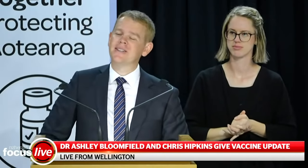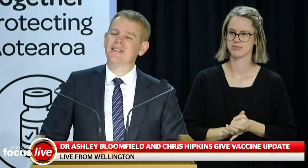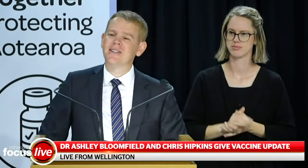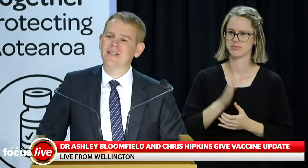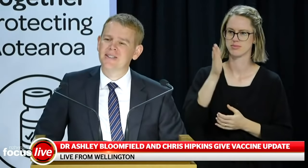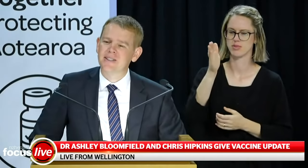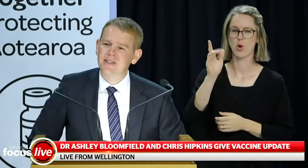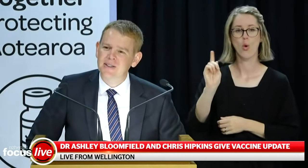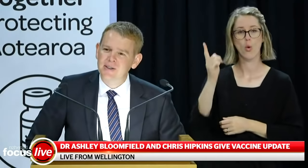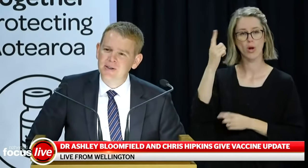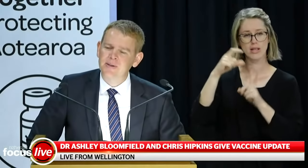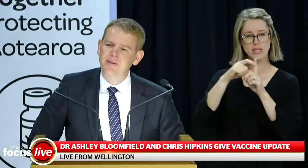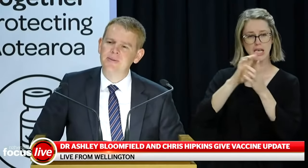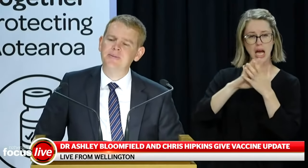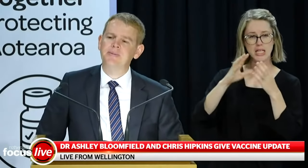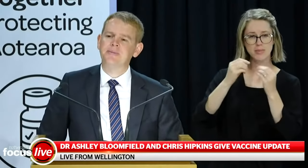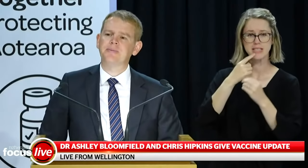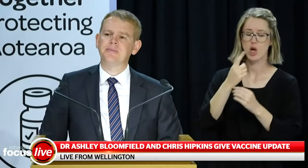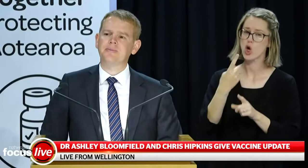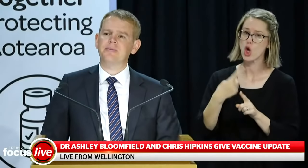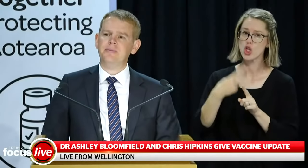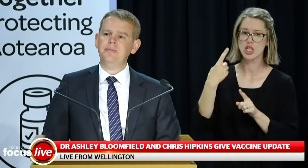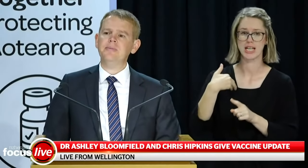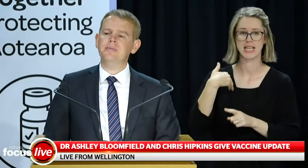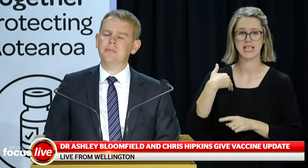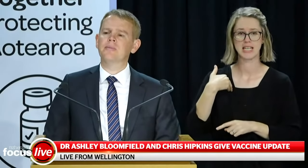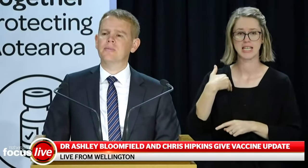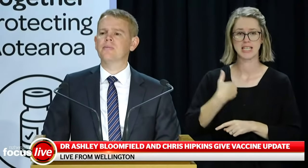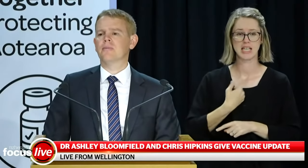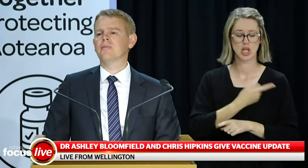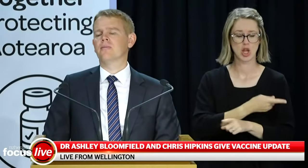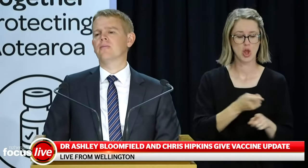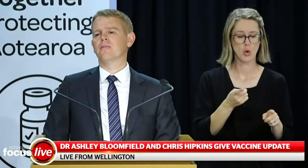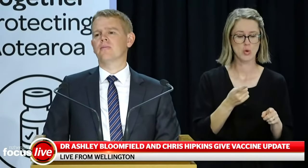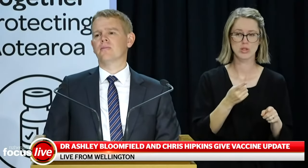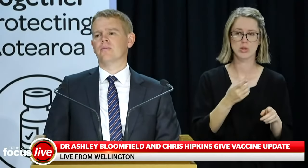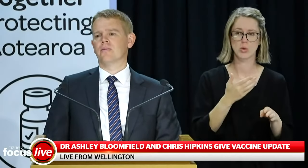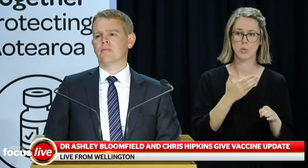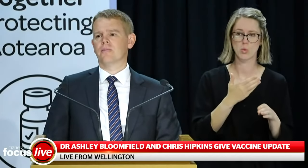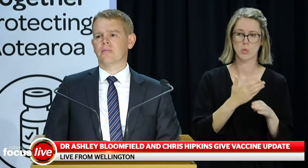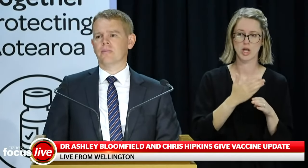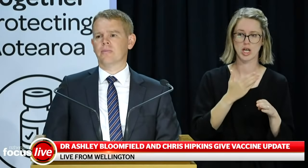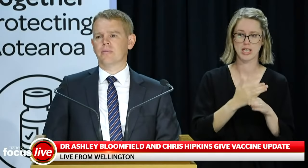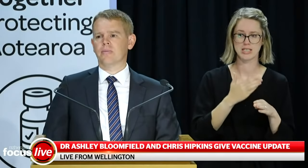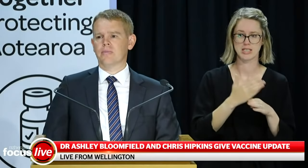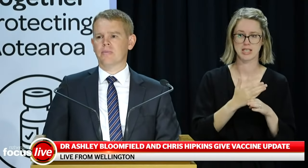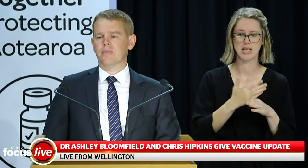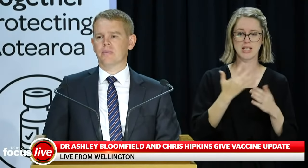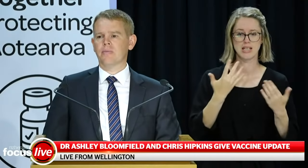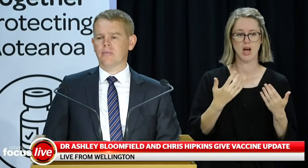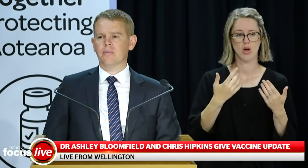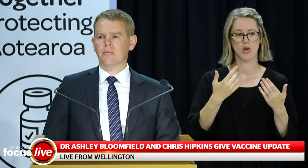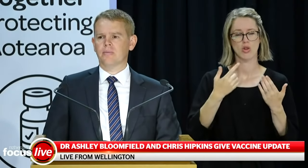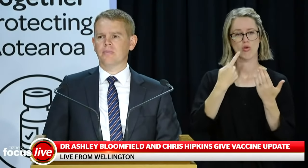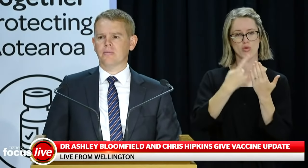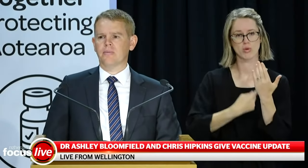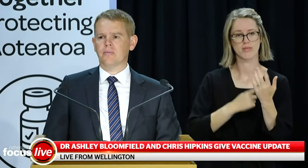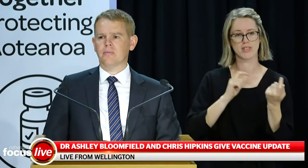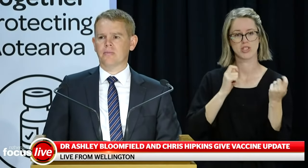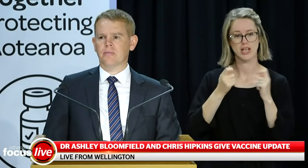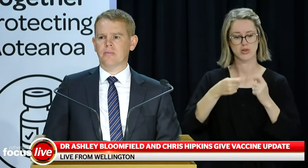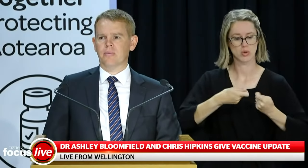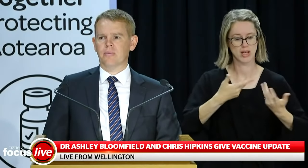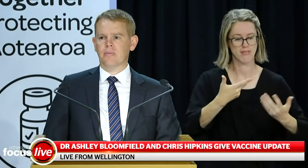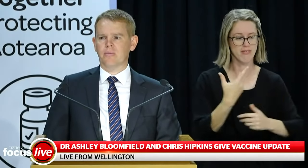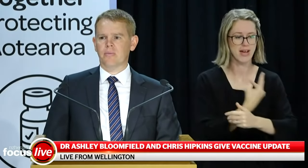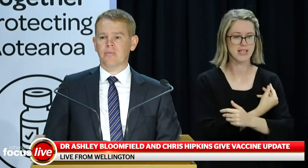Auckland DHB say that they urgently need those non-regulated workers. So now that the rules have been changed to allow them to give the vaccine, where are we at